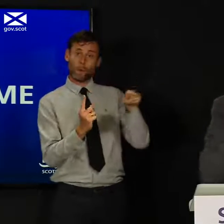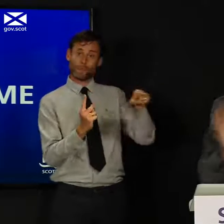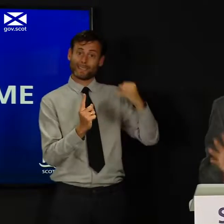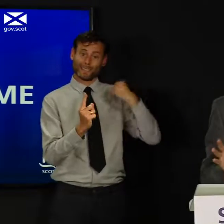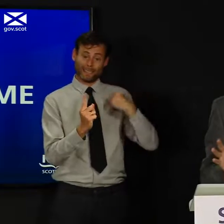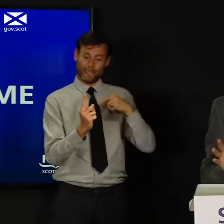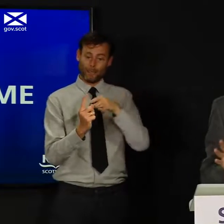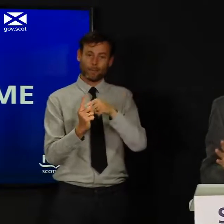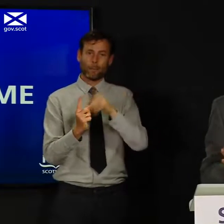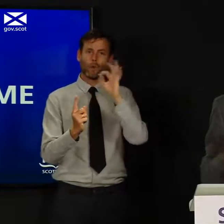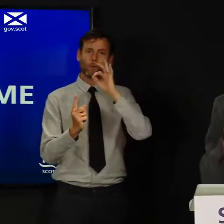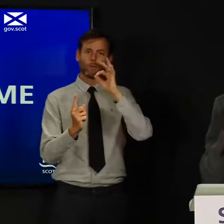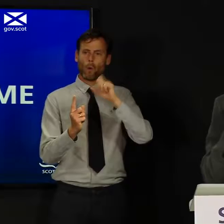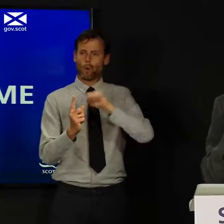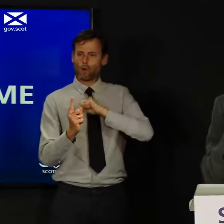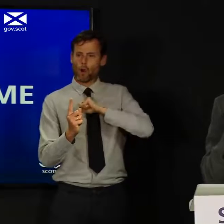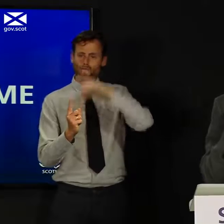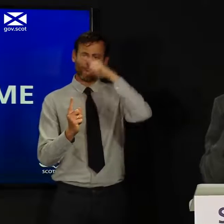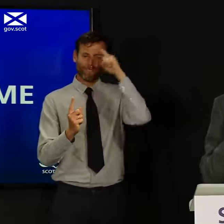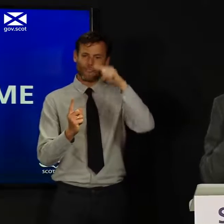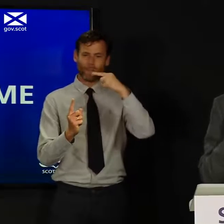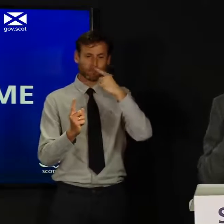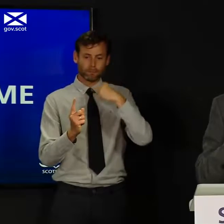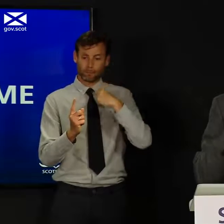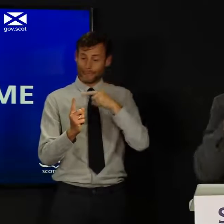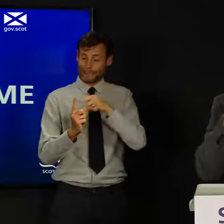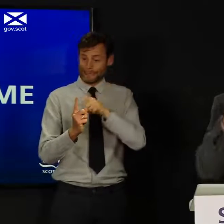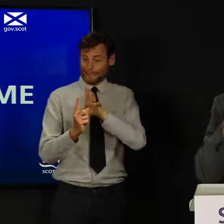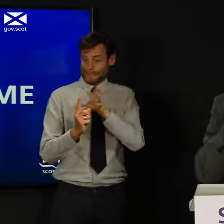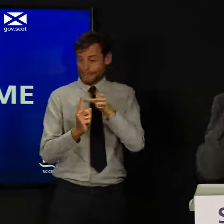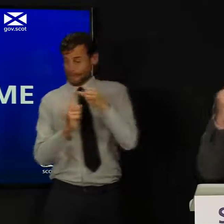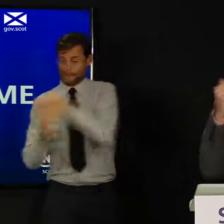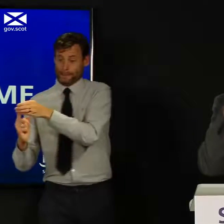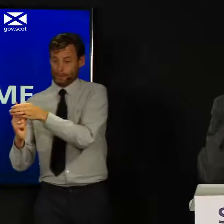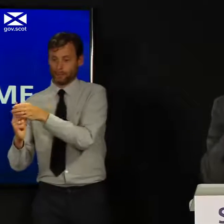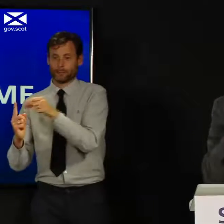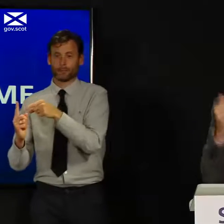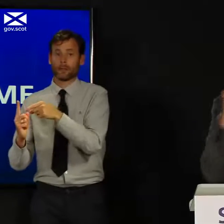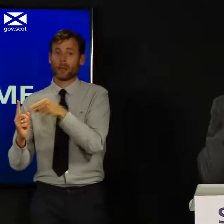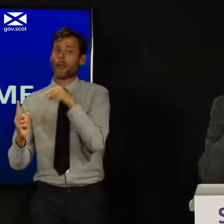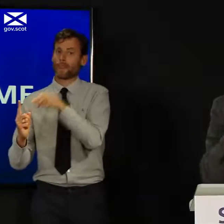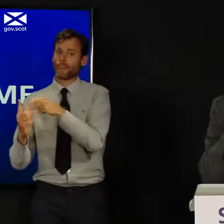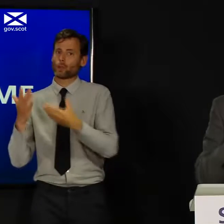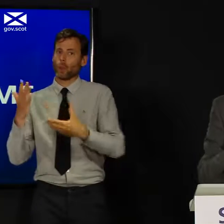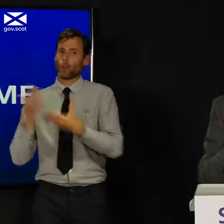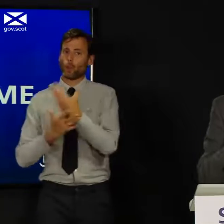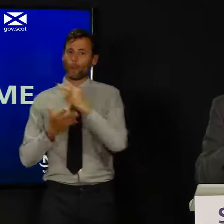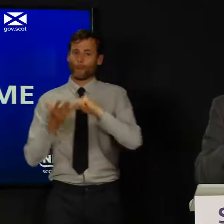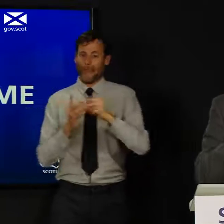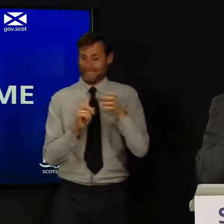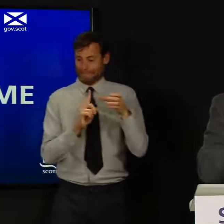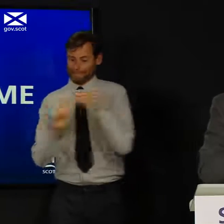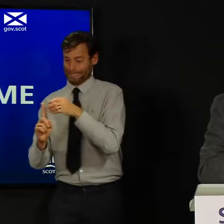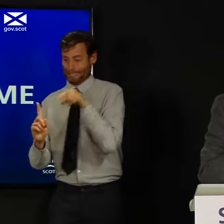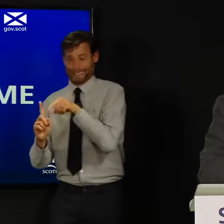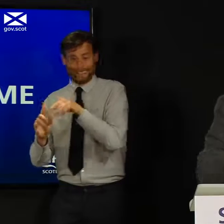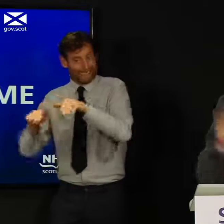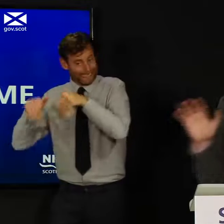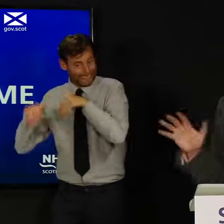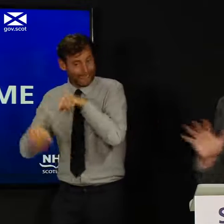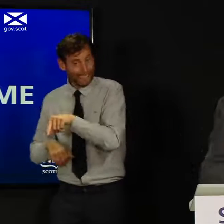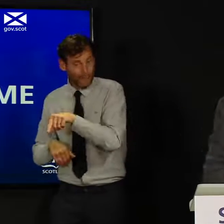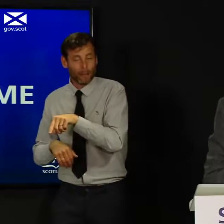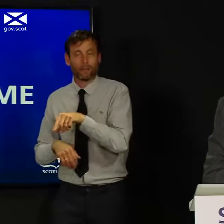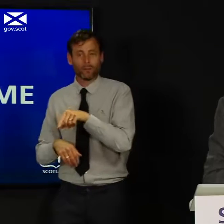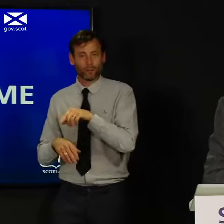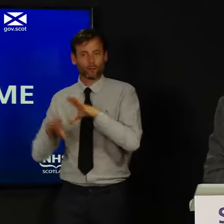person, which we haven't done before. So that gives us more confidence. So those layers have to be laid on top of one another in the advice and